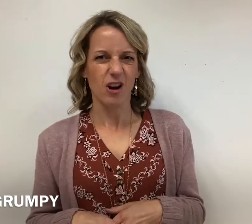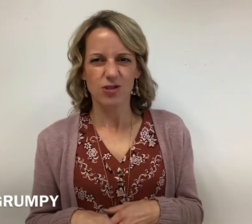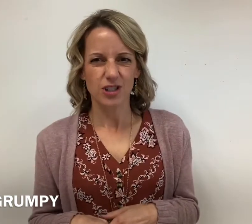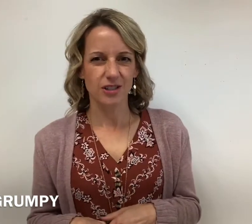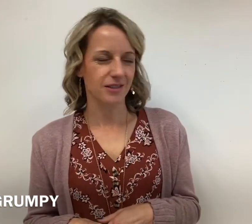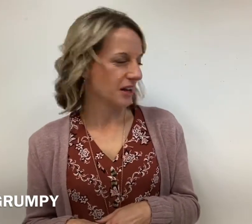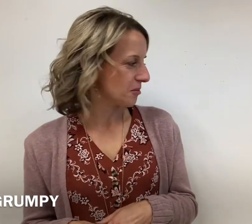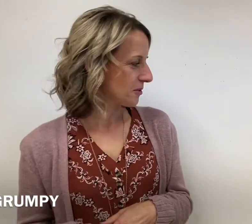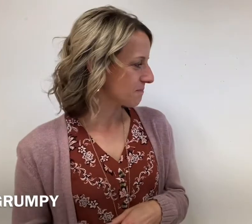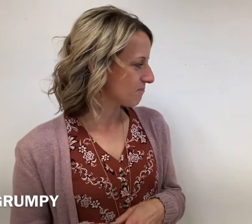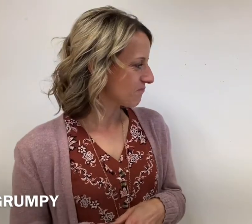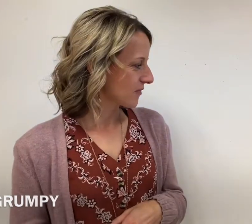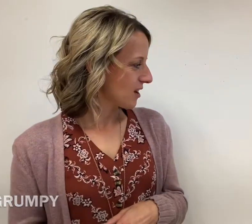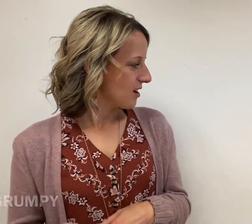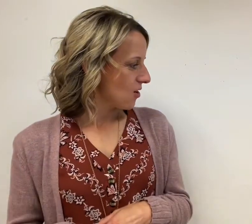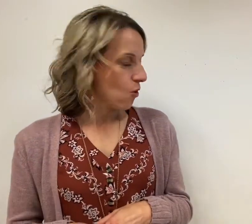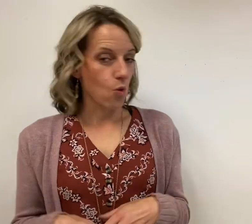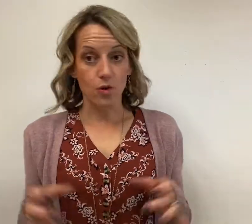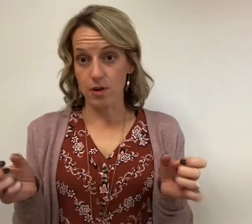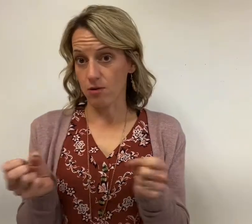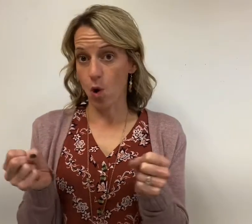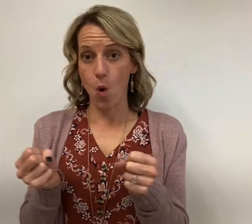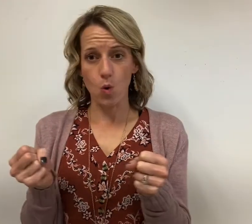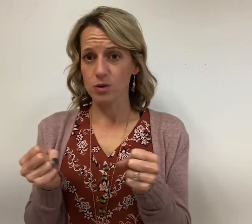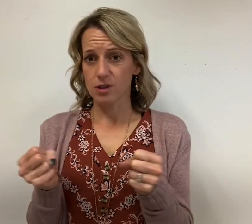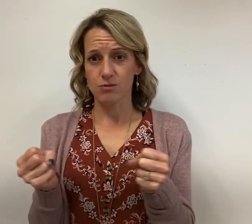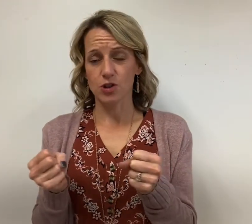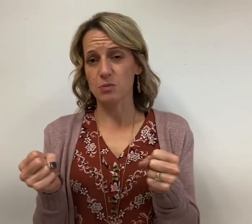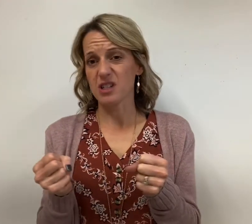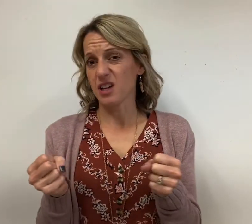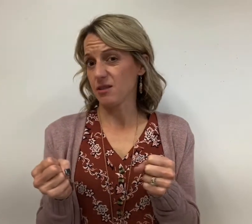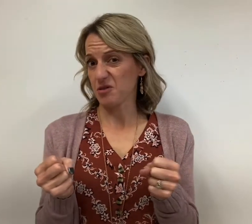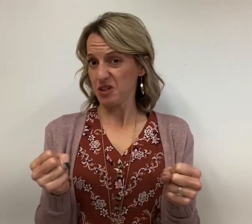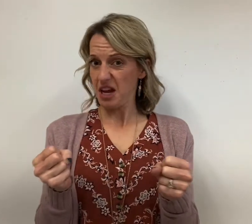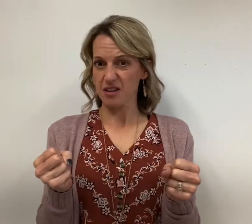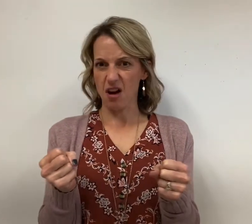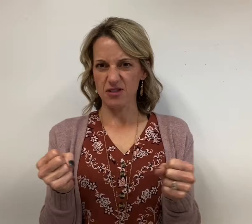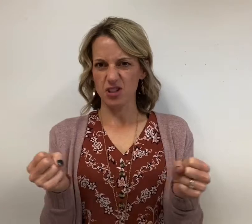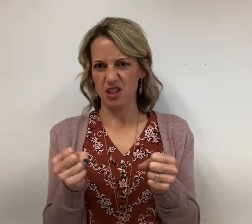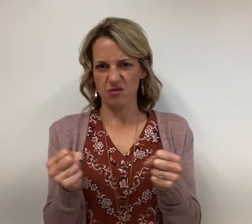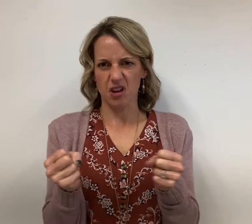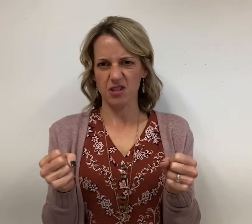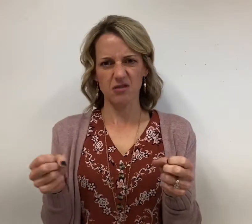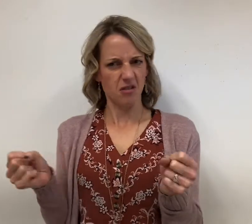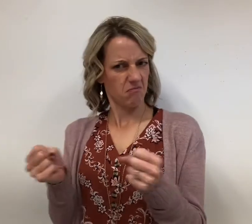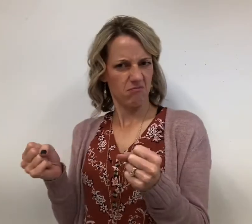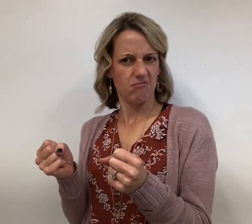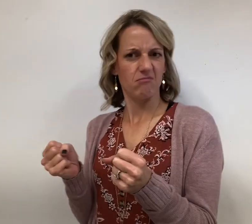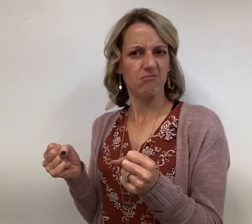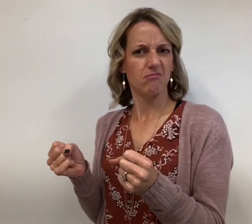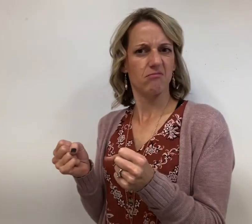grouchy neighbor. Or they're cold, which means like they're standoffish. They don't talk to you, they're